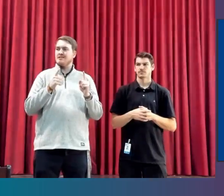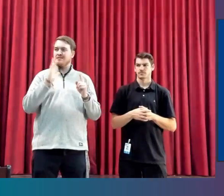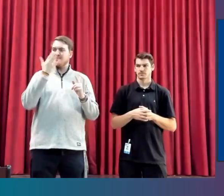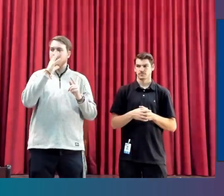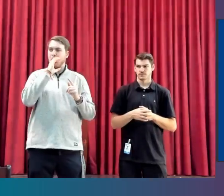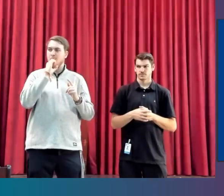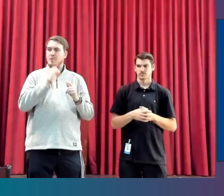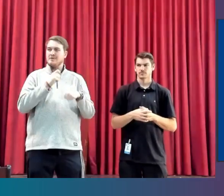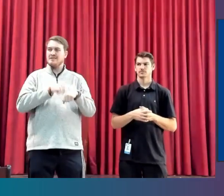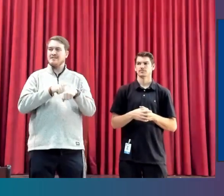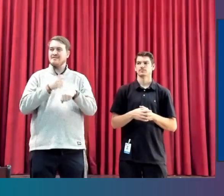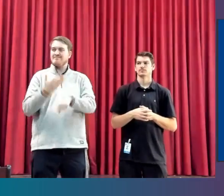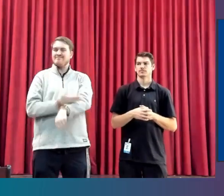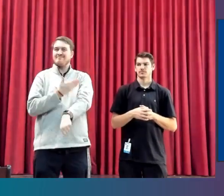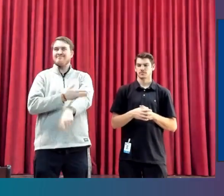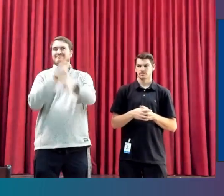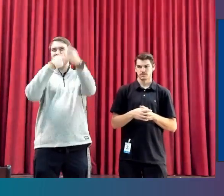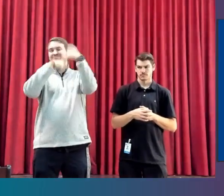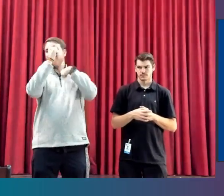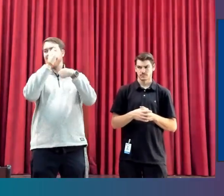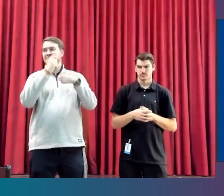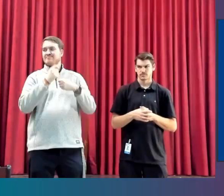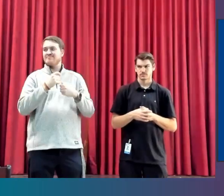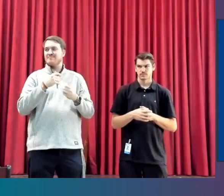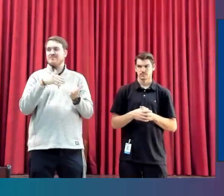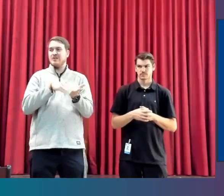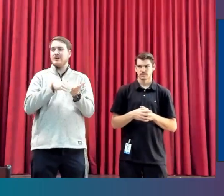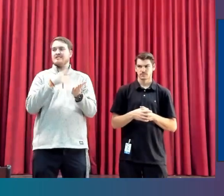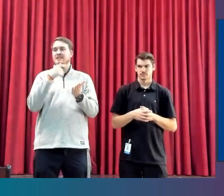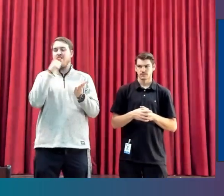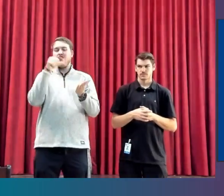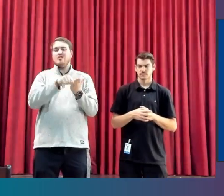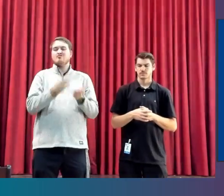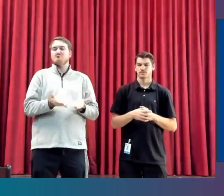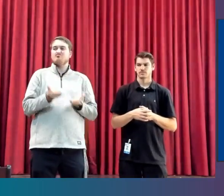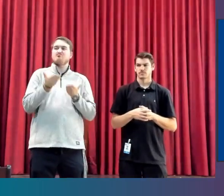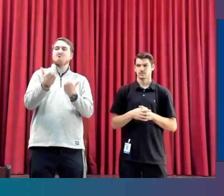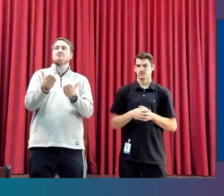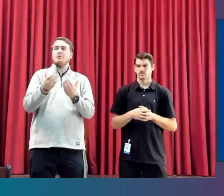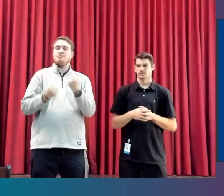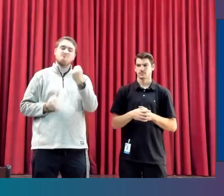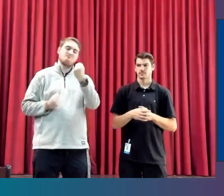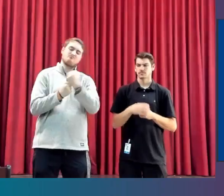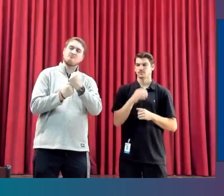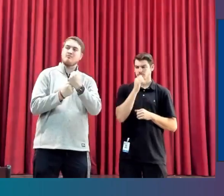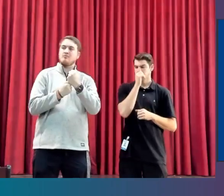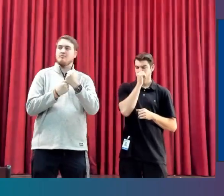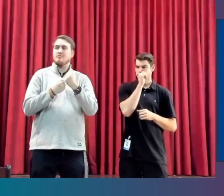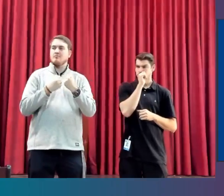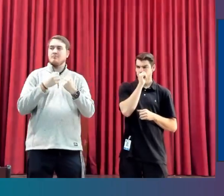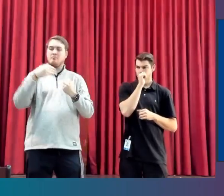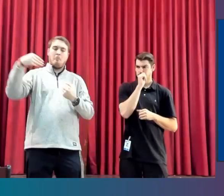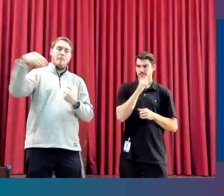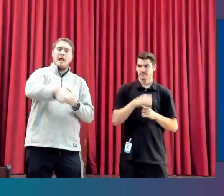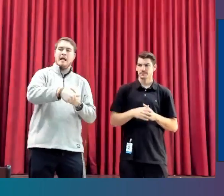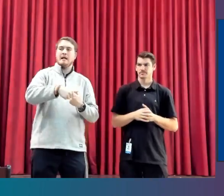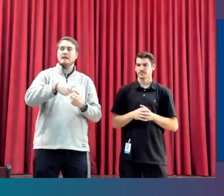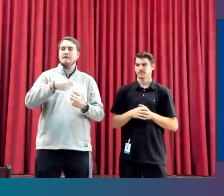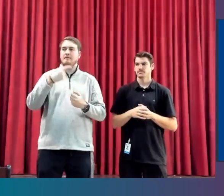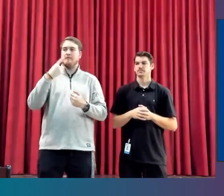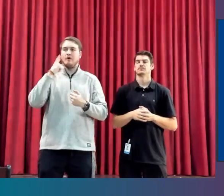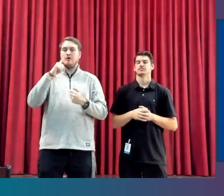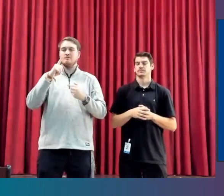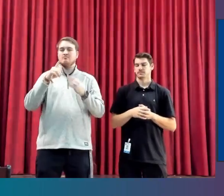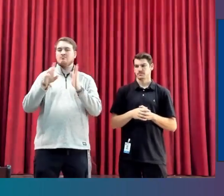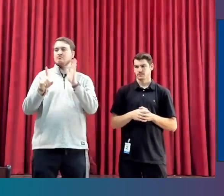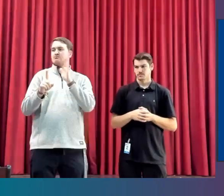my bed, so I think maybe folks are really hoping that they could have some updates, and I wonder if